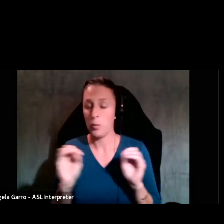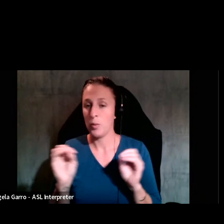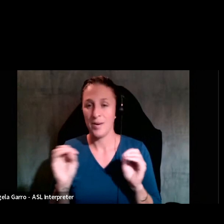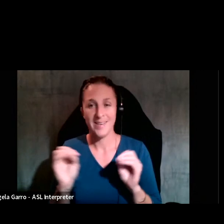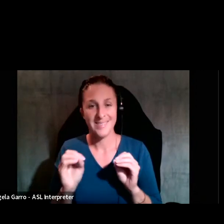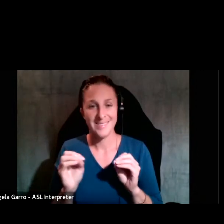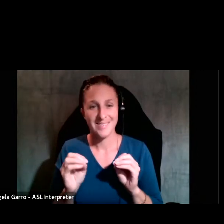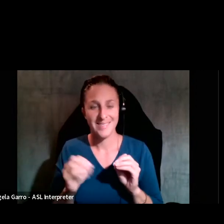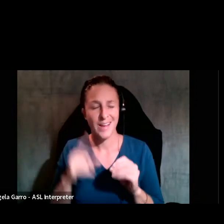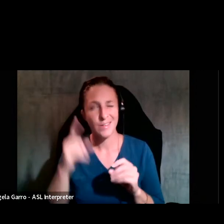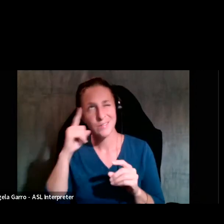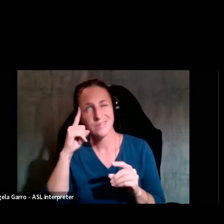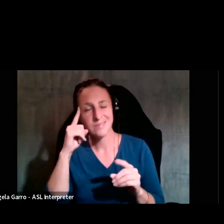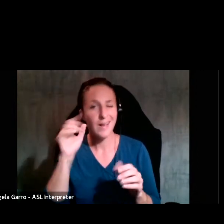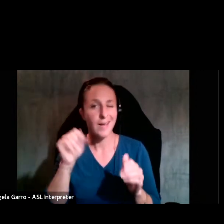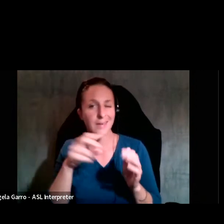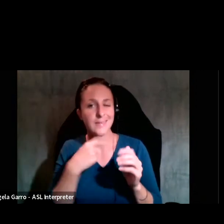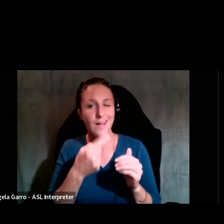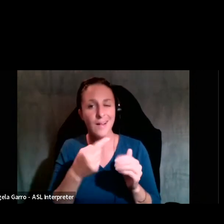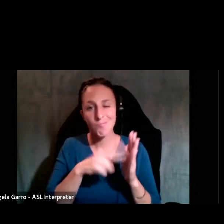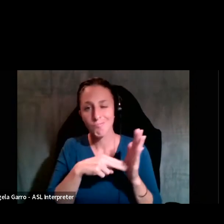just psychic, that's all.